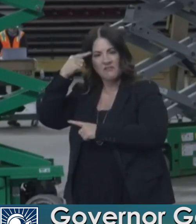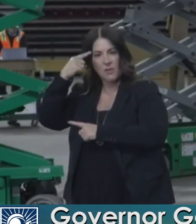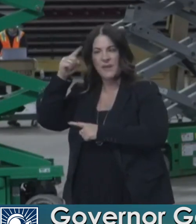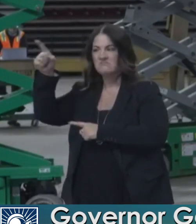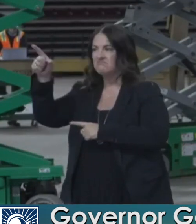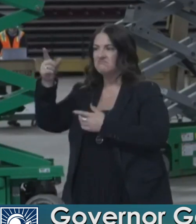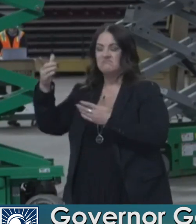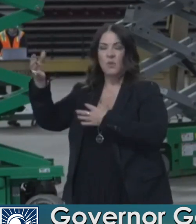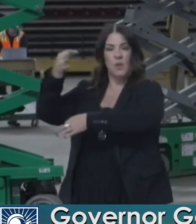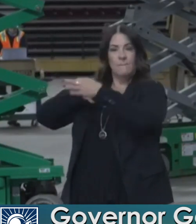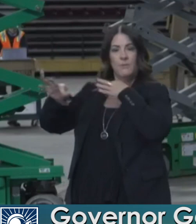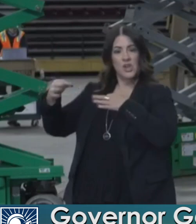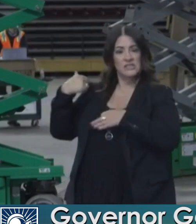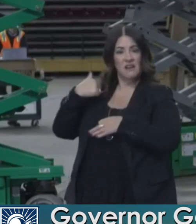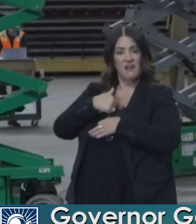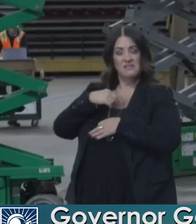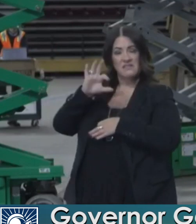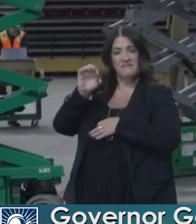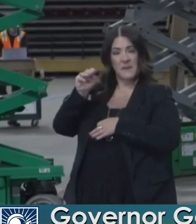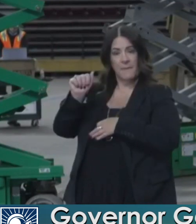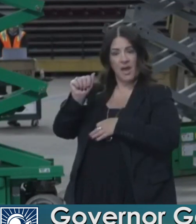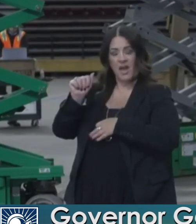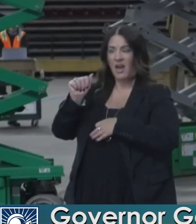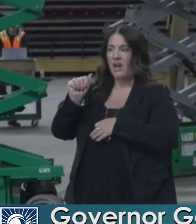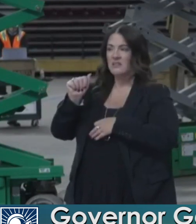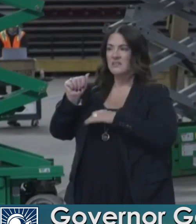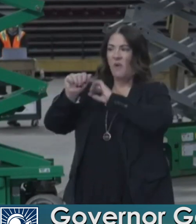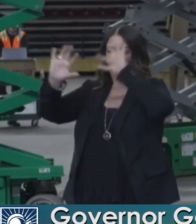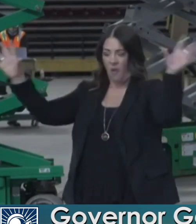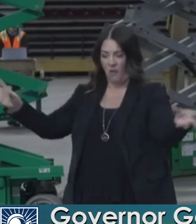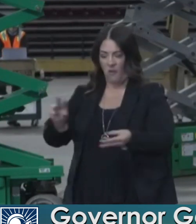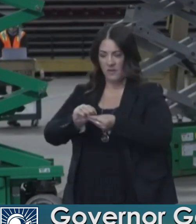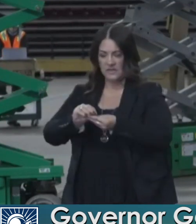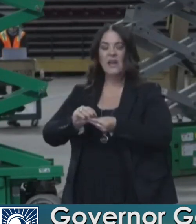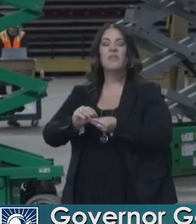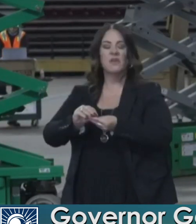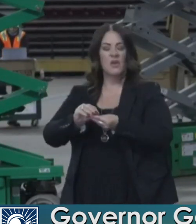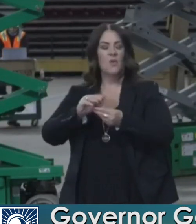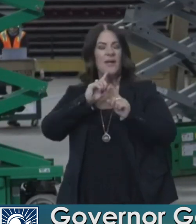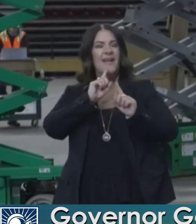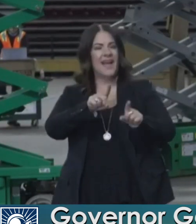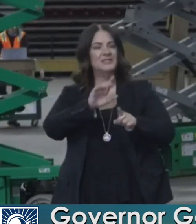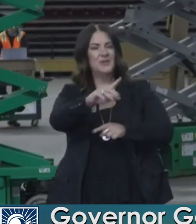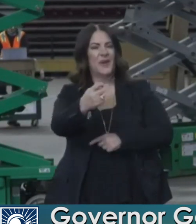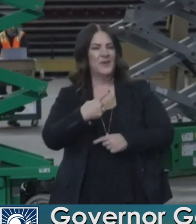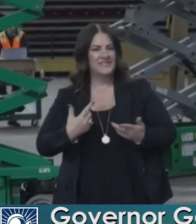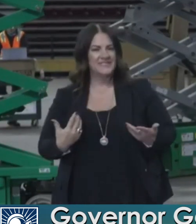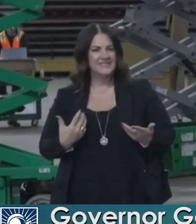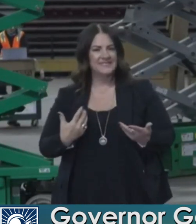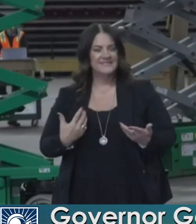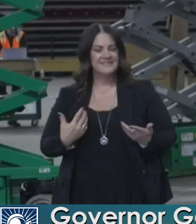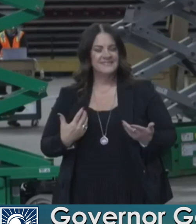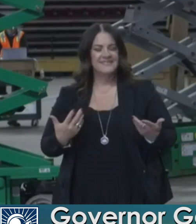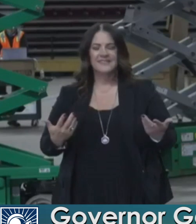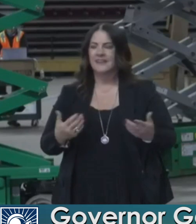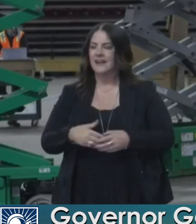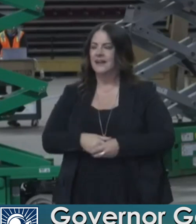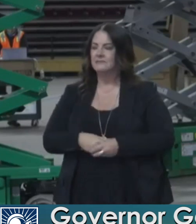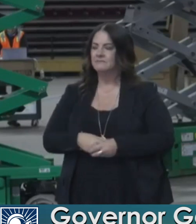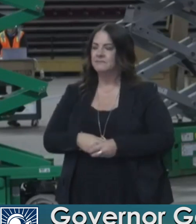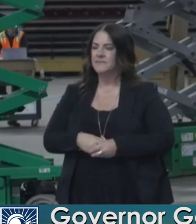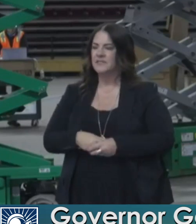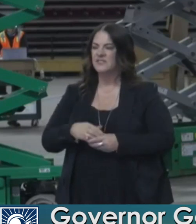FEMA's reimbursements that all stack and answer to that question. Depending on the bucket, those